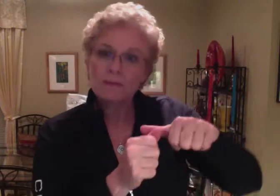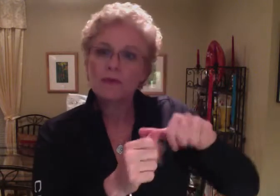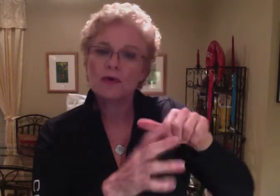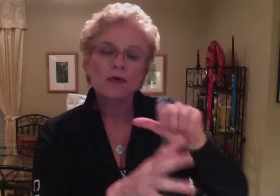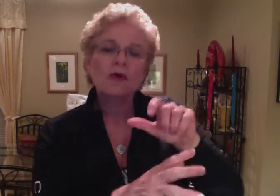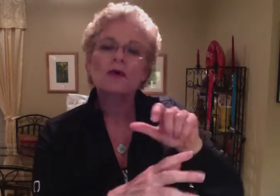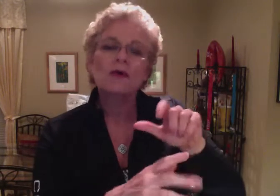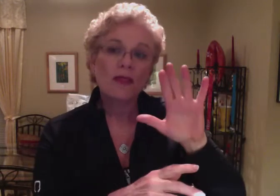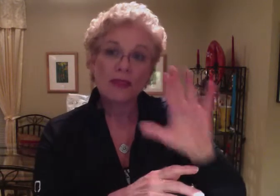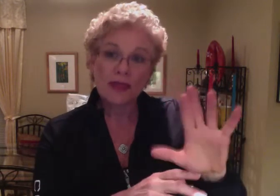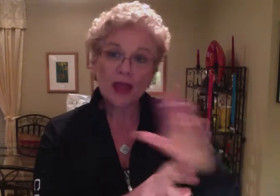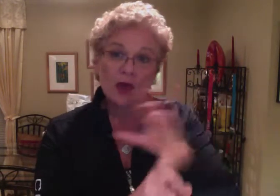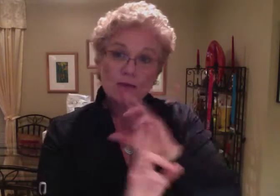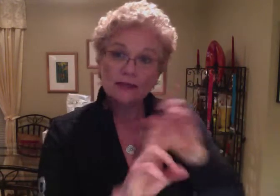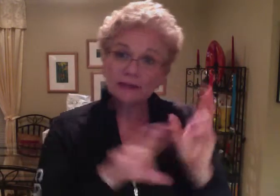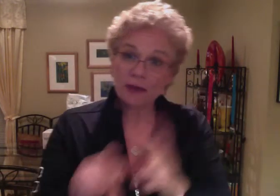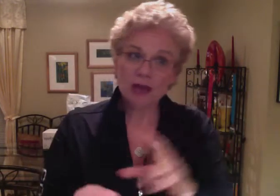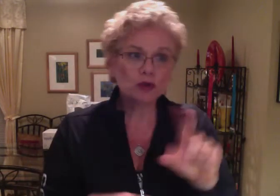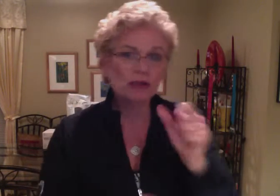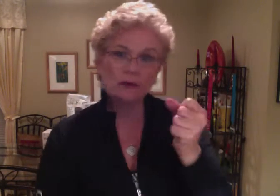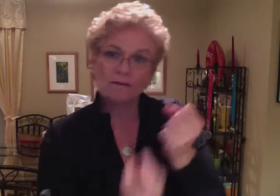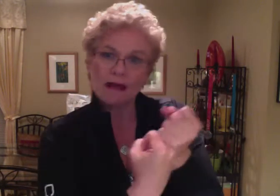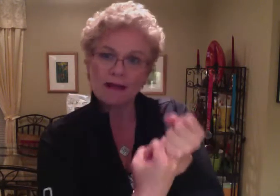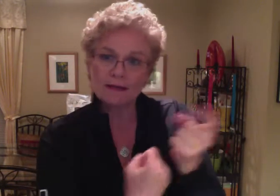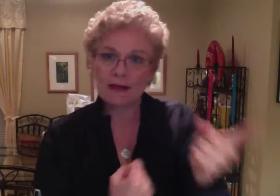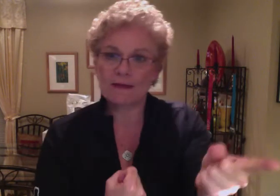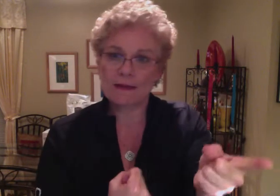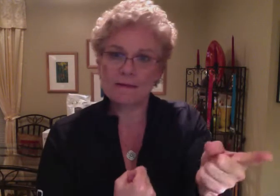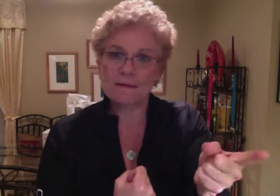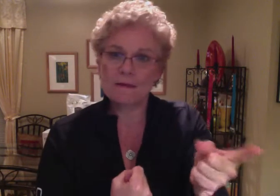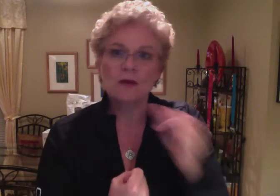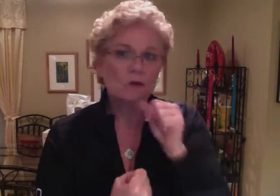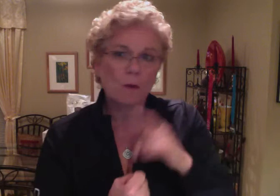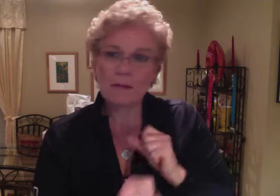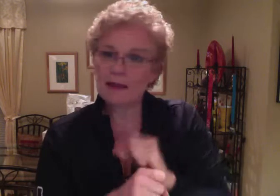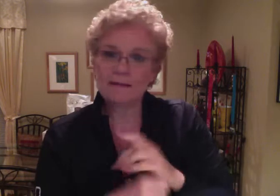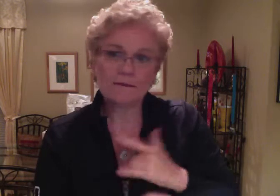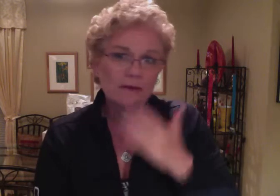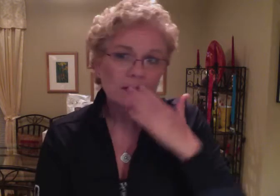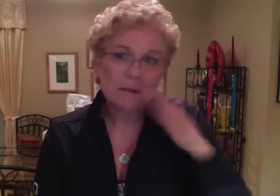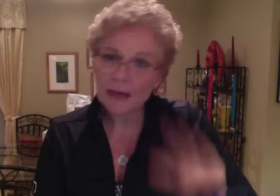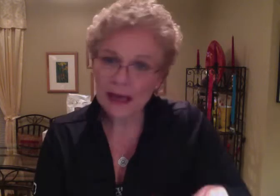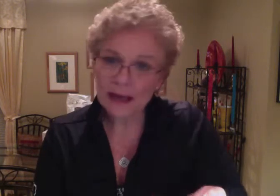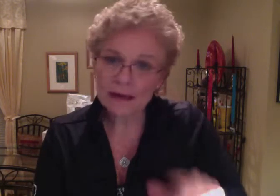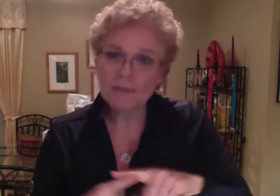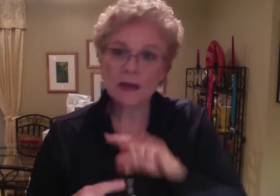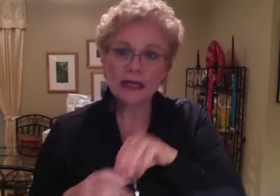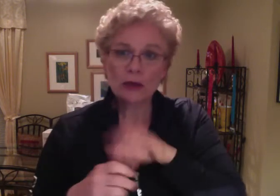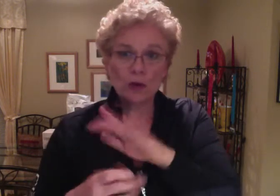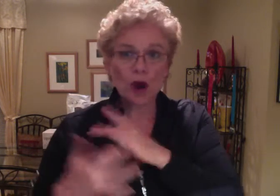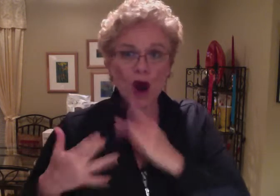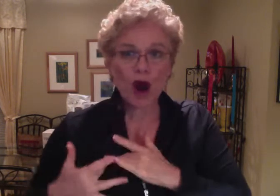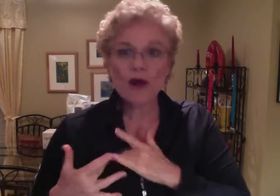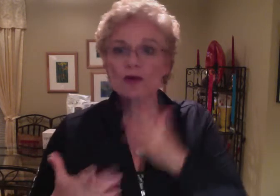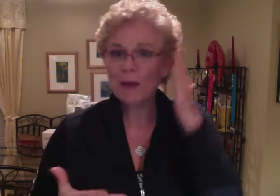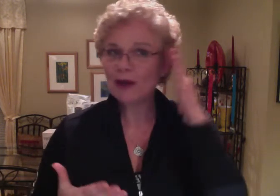without making them feel bad, but at the same time, in your heart, remember, like, you know better. And what I mean by that is, think of the things that your